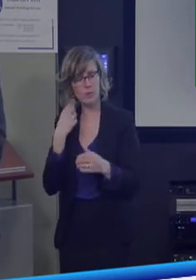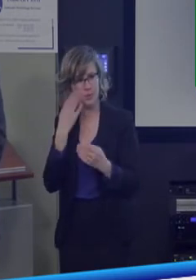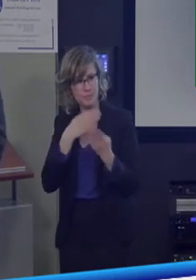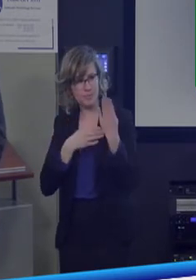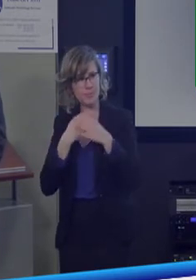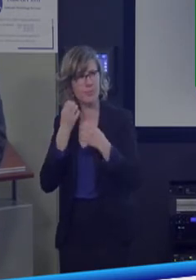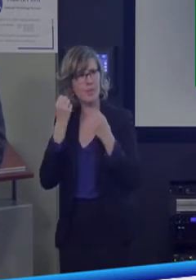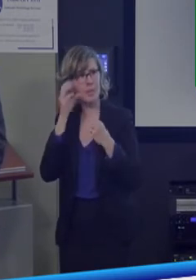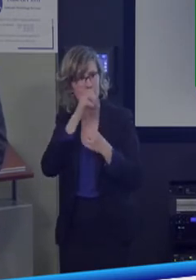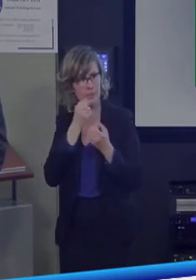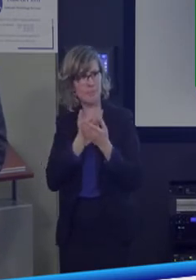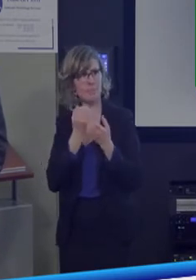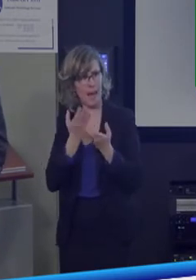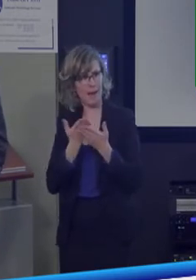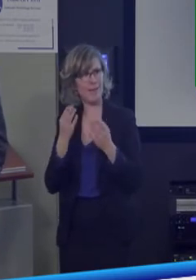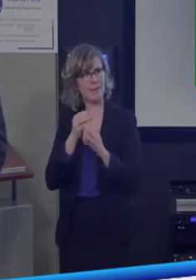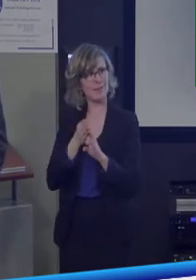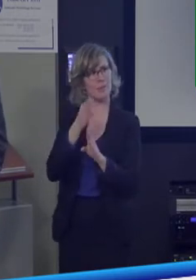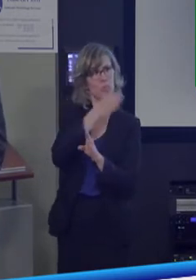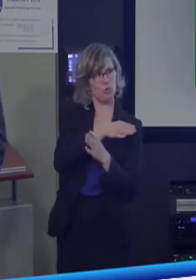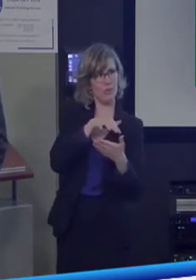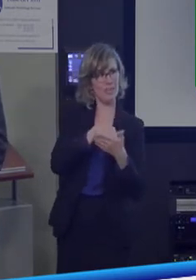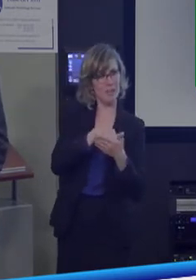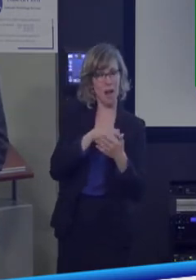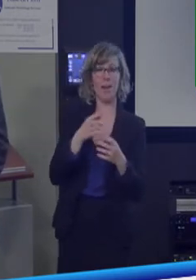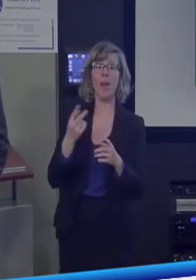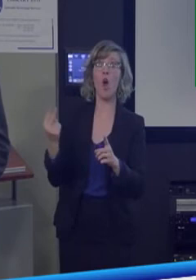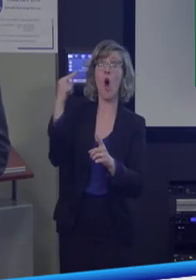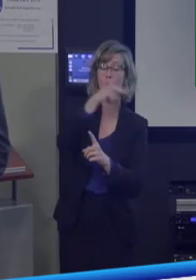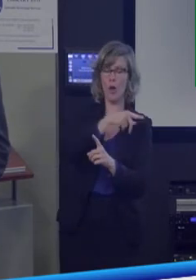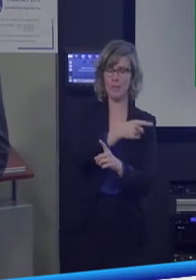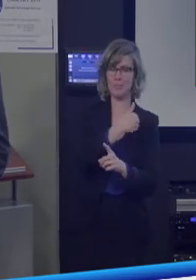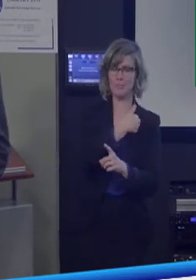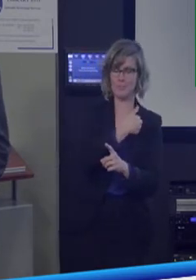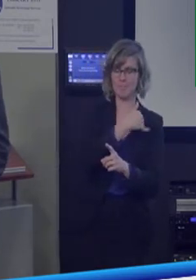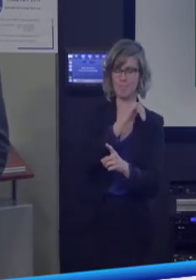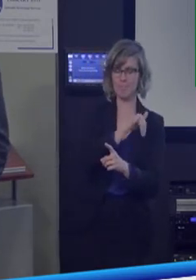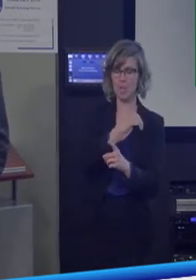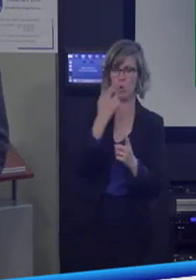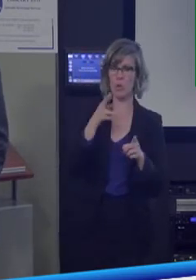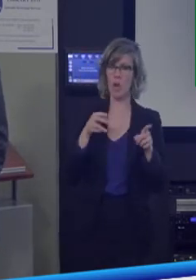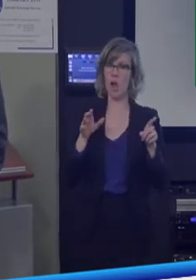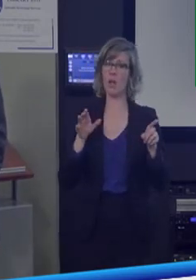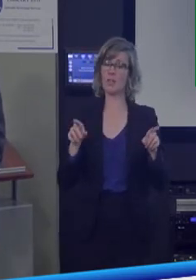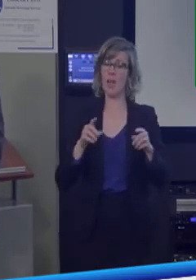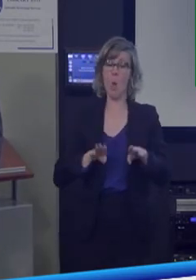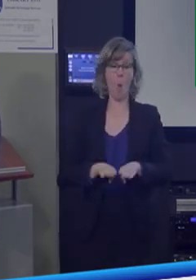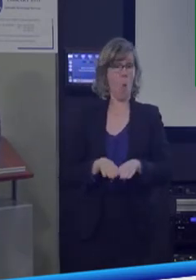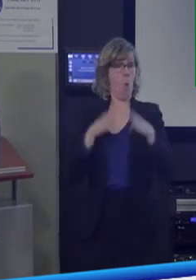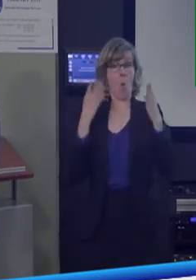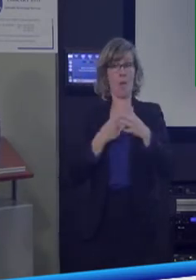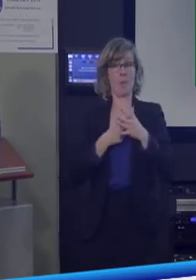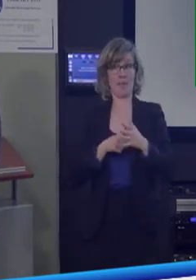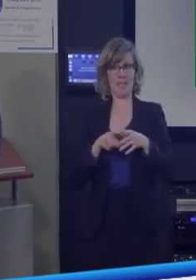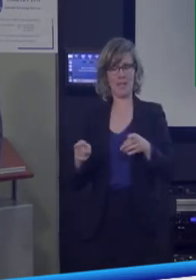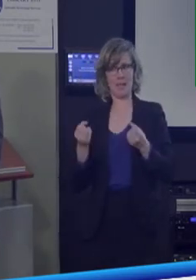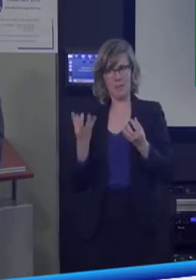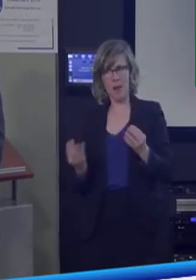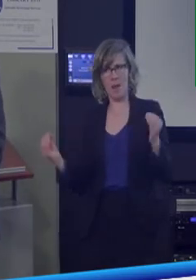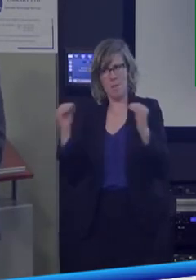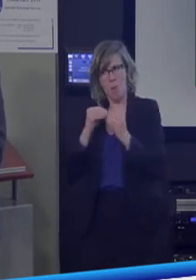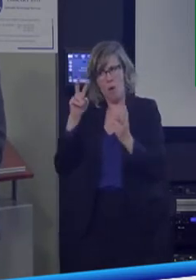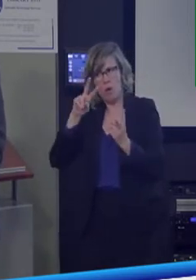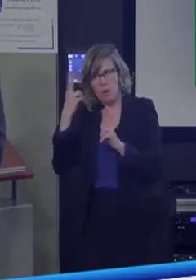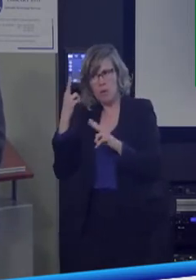They were there when we go back and look at them. But first of all, there are many more misconceptions about CVS. For example, some children